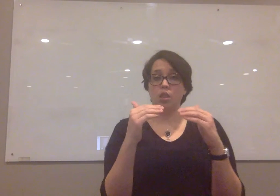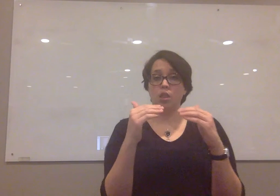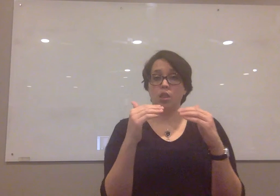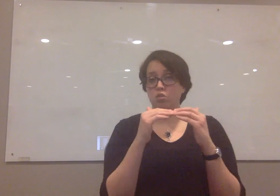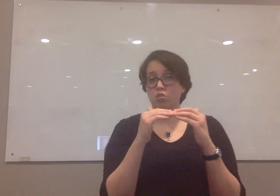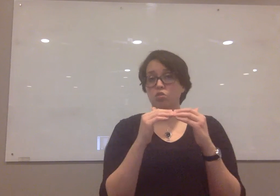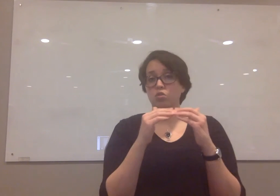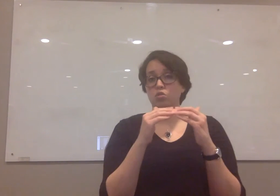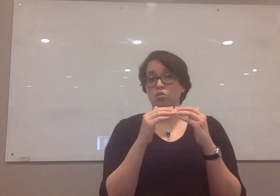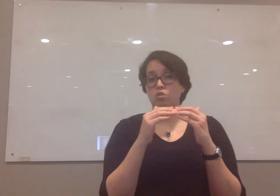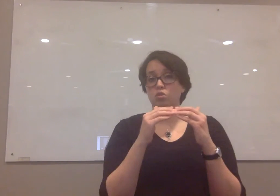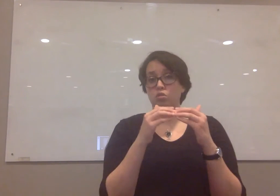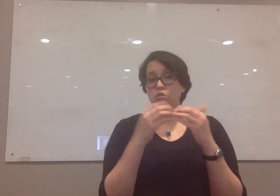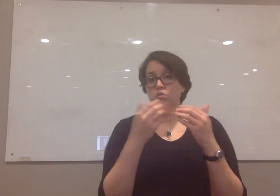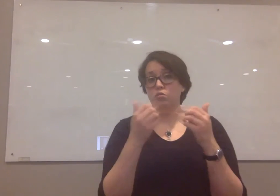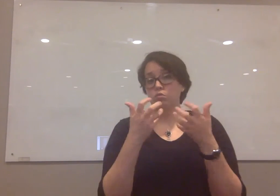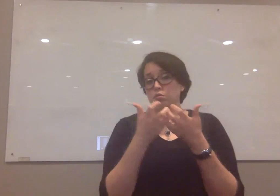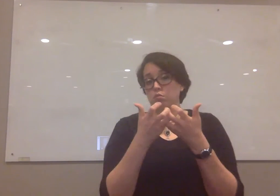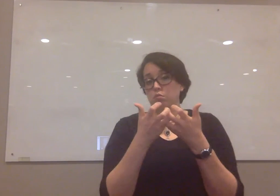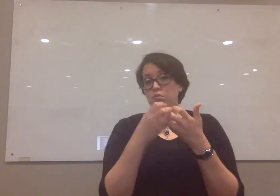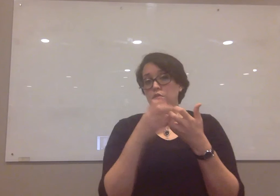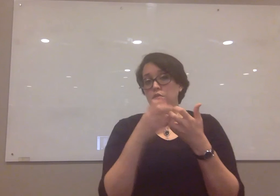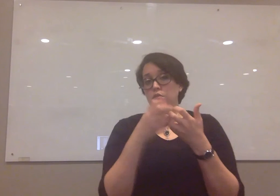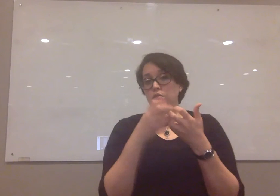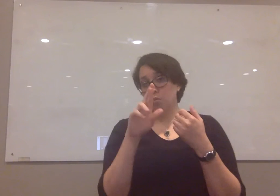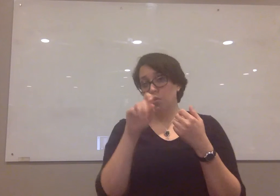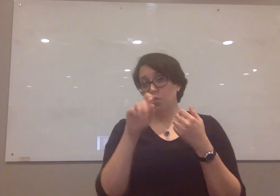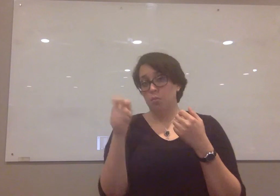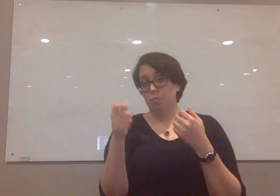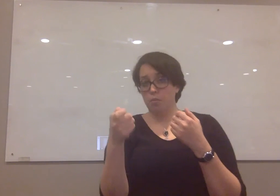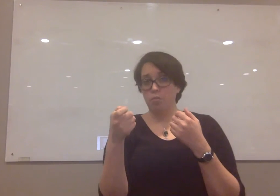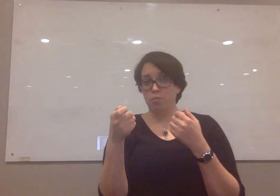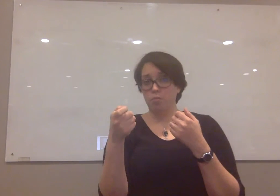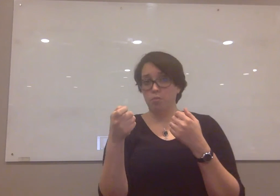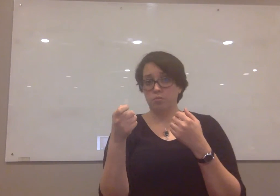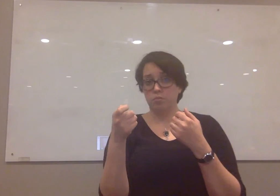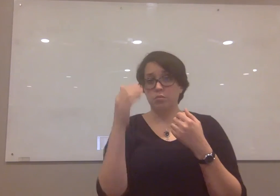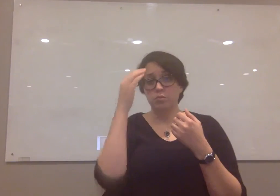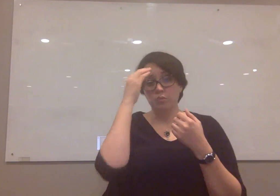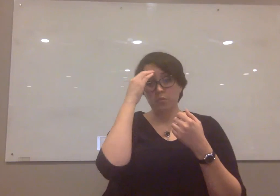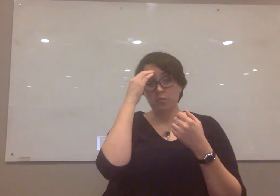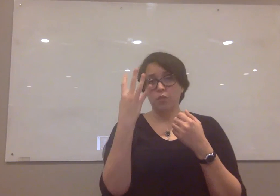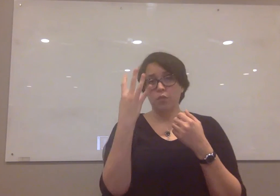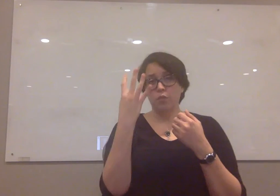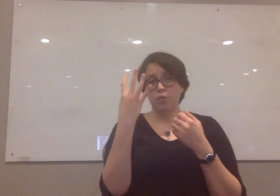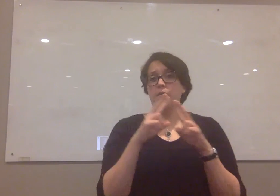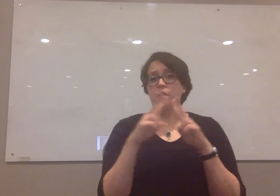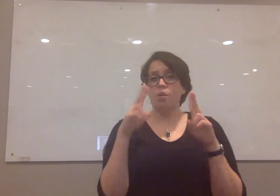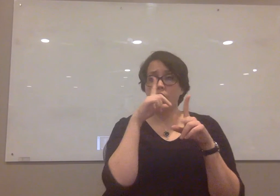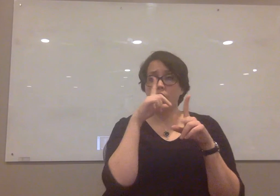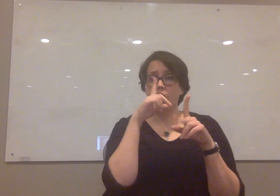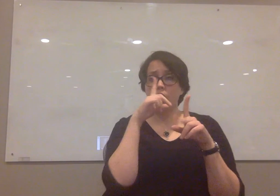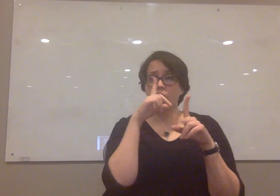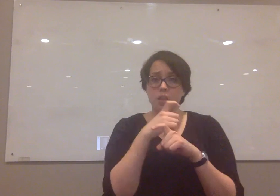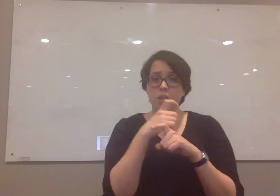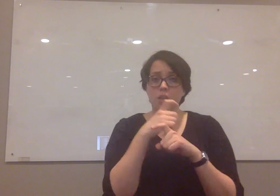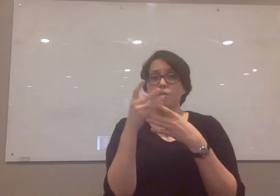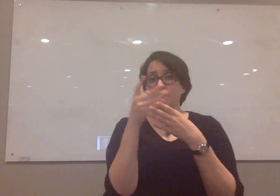assignment partway through, and it's comma separated. Because you know how like for can get super complicated with like filters and setting up temporary